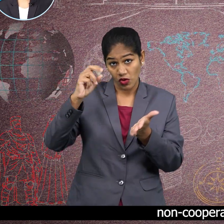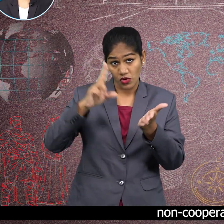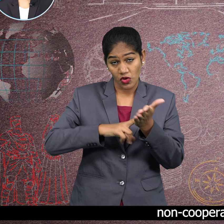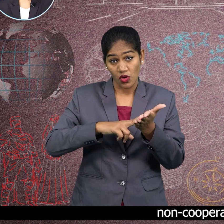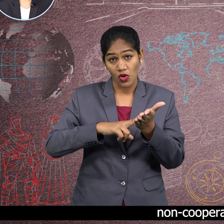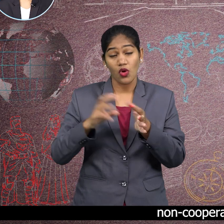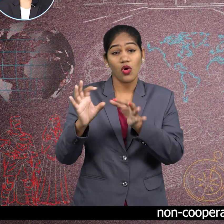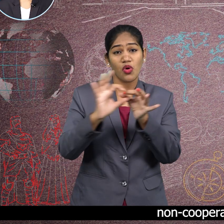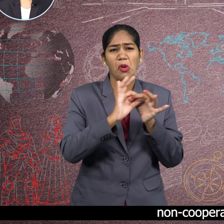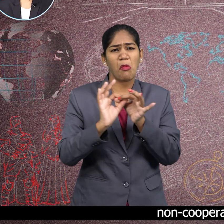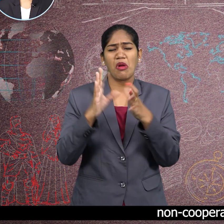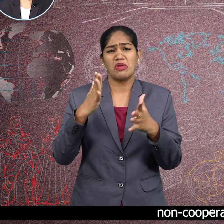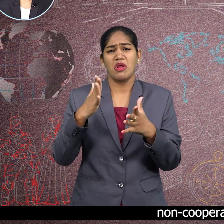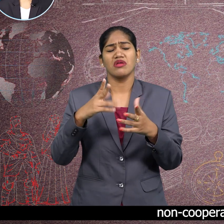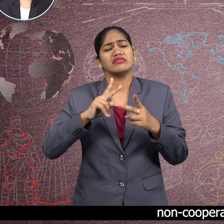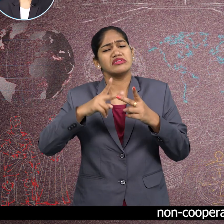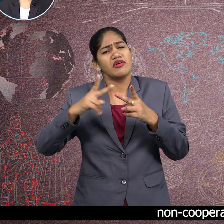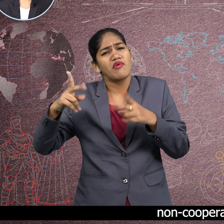Non-corporation movement,